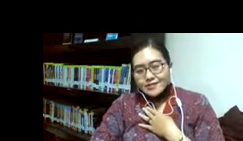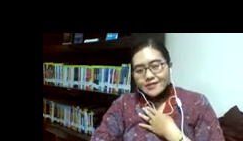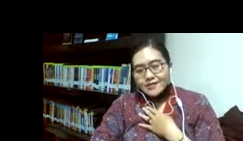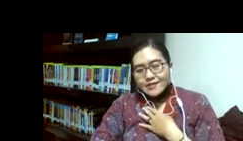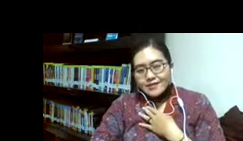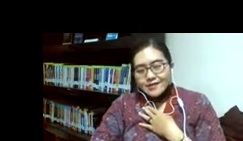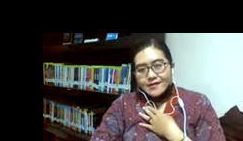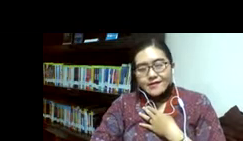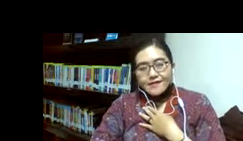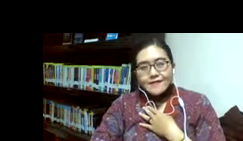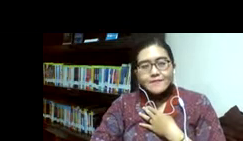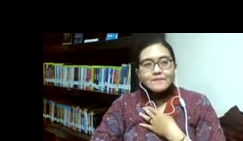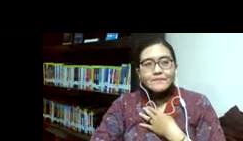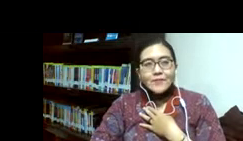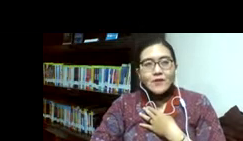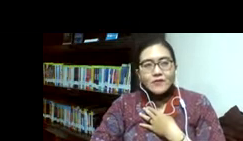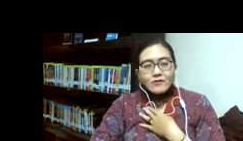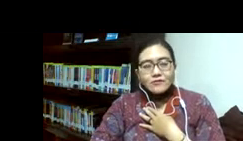ceremonies